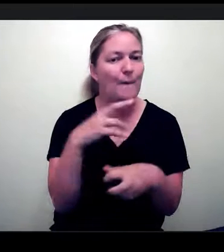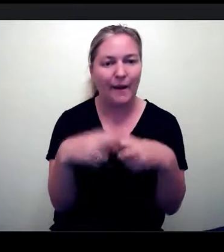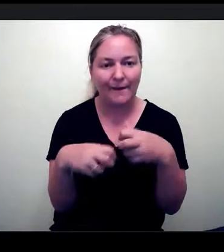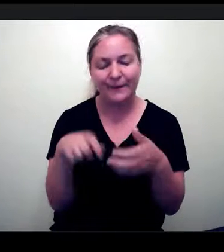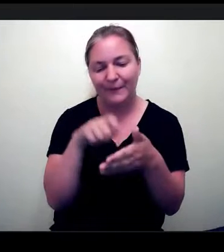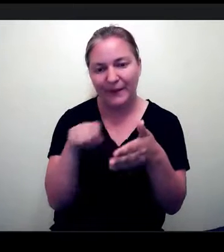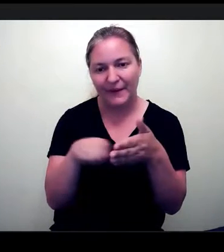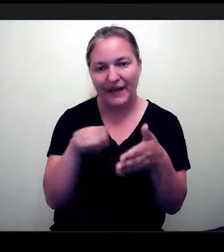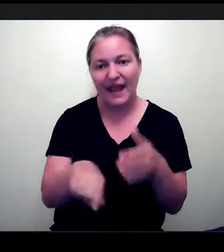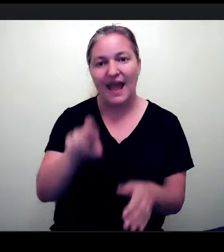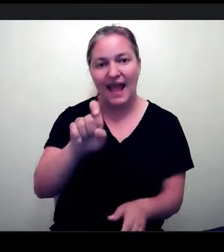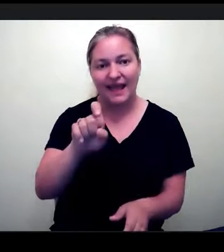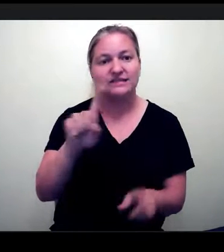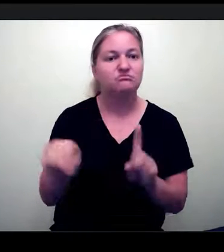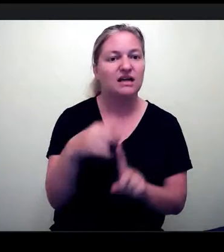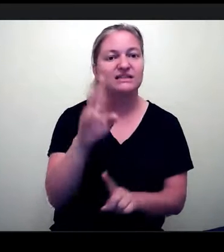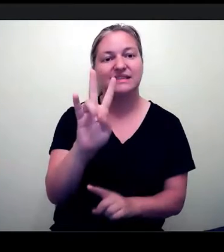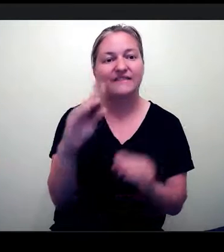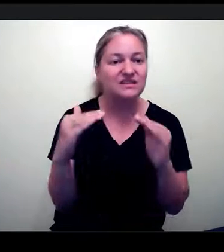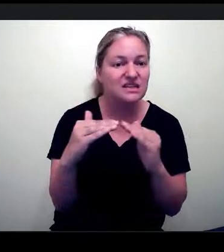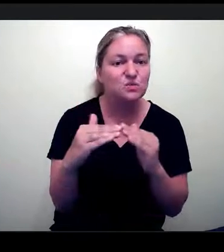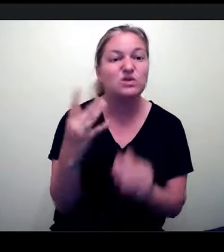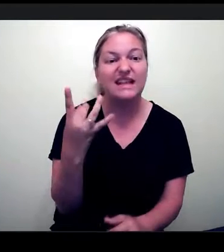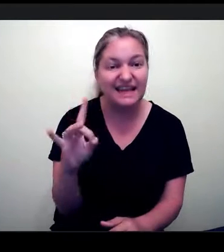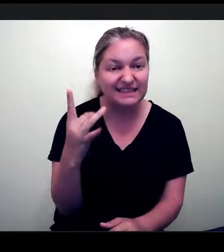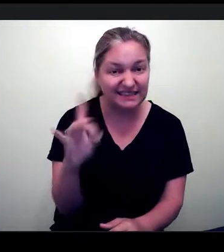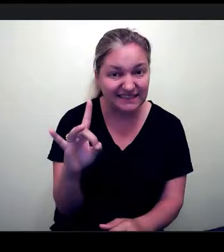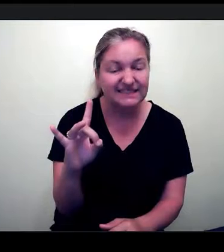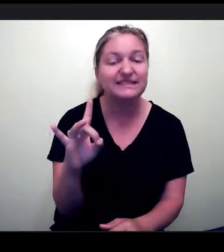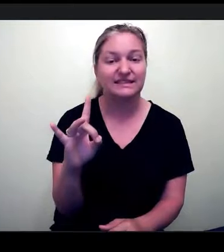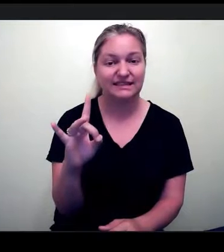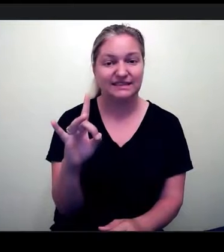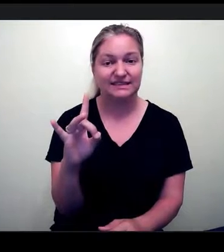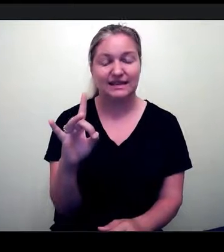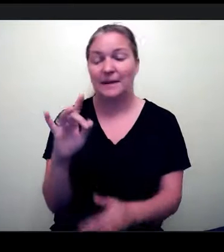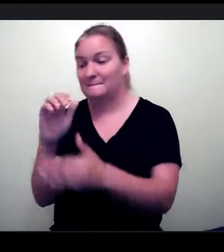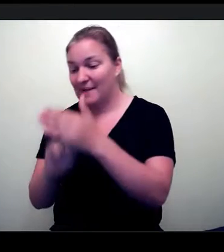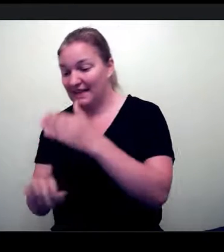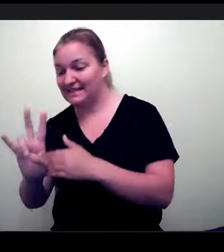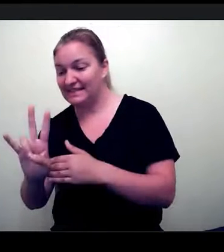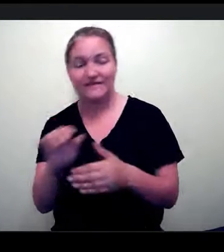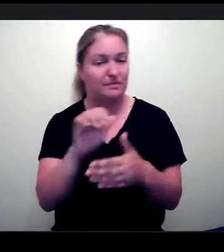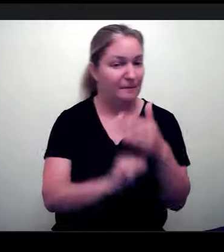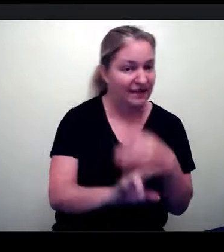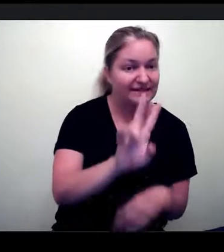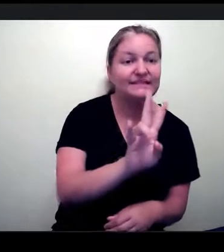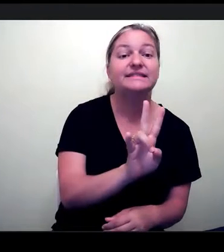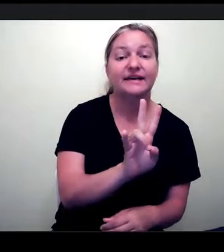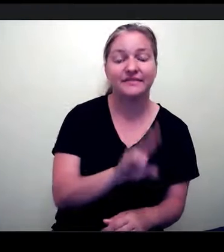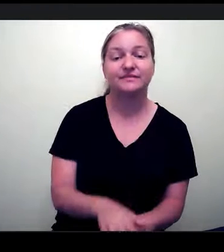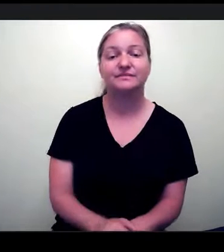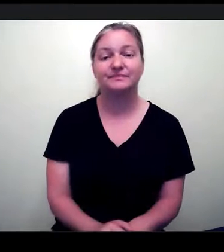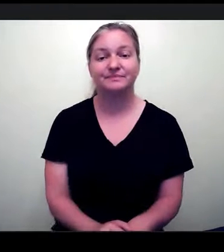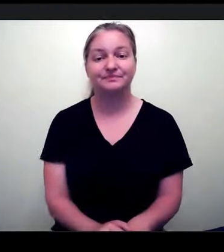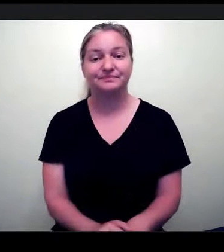x plus 7 equals 18 minus 7 minus